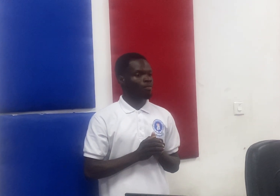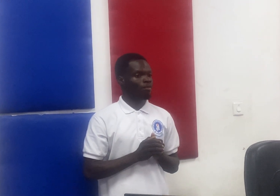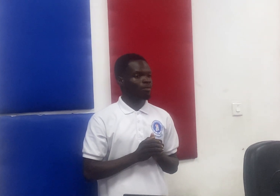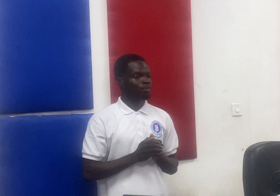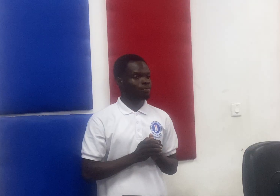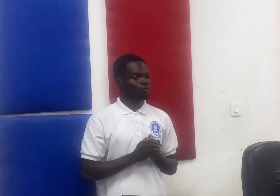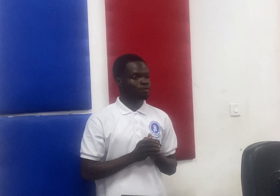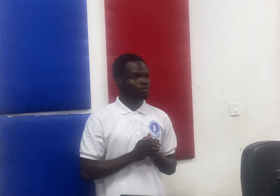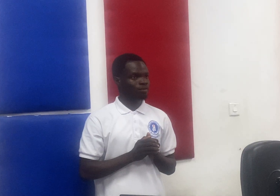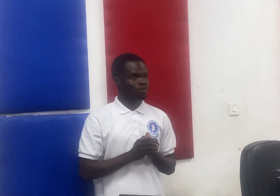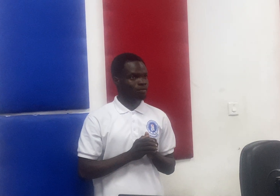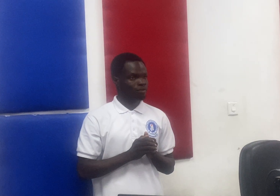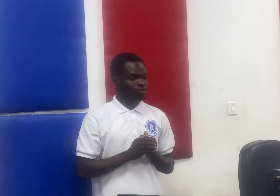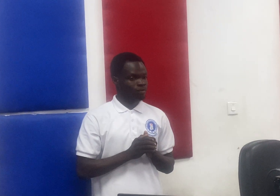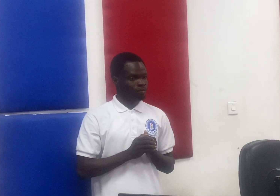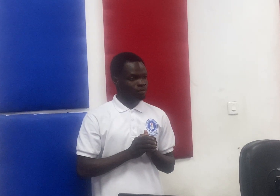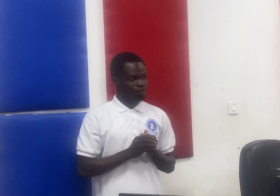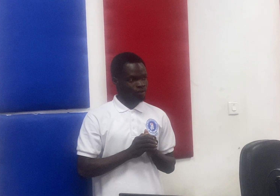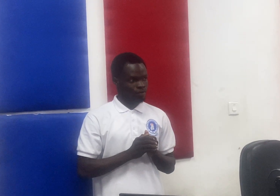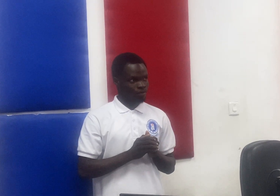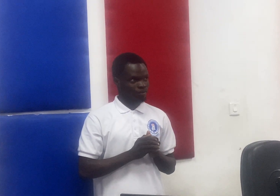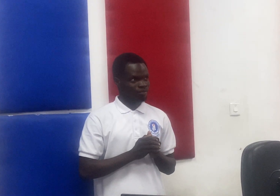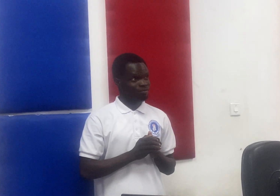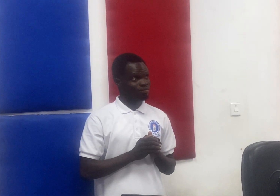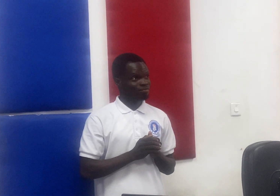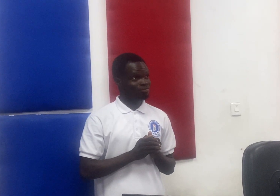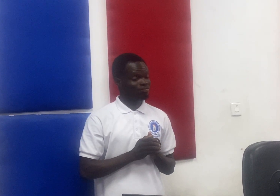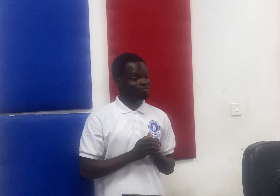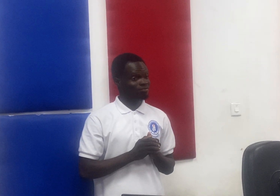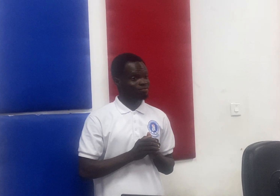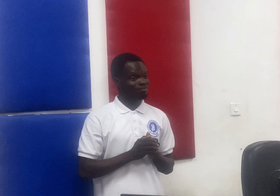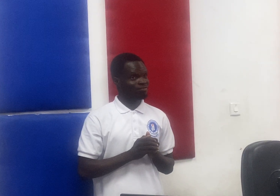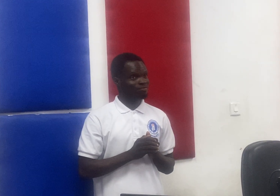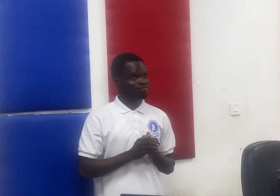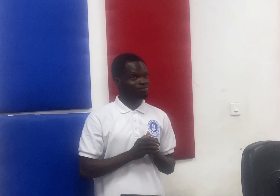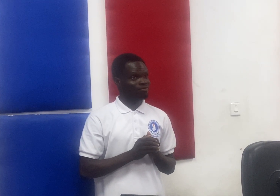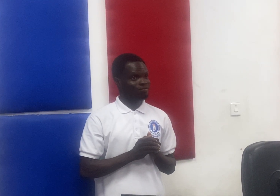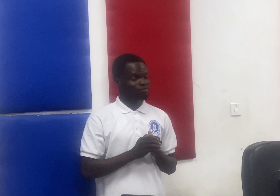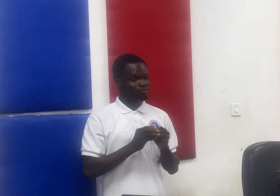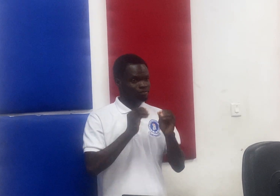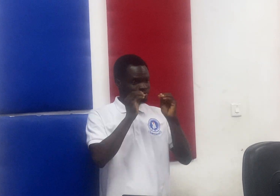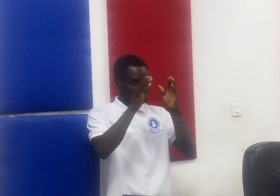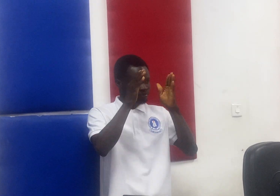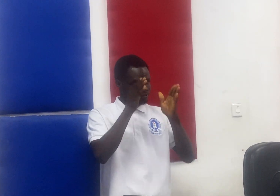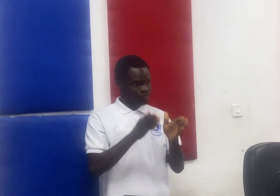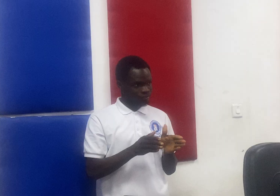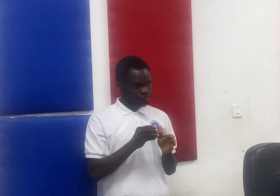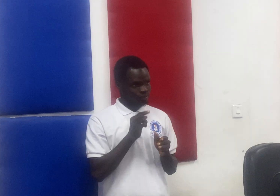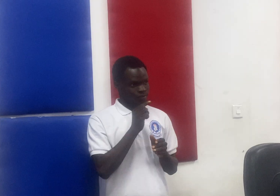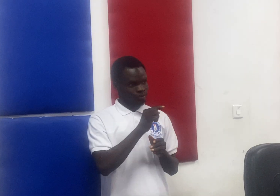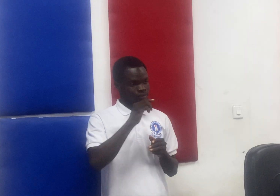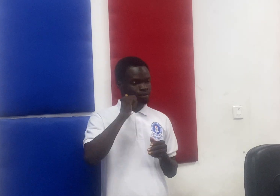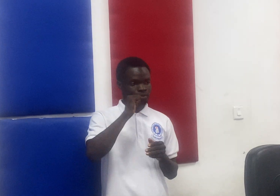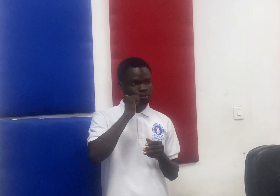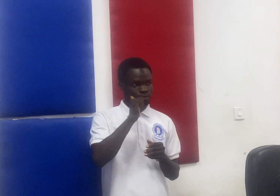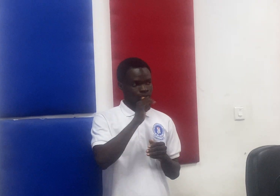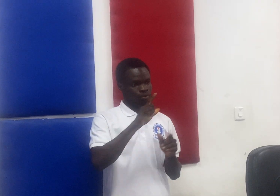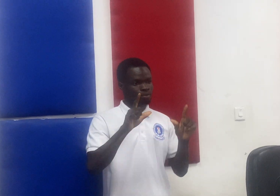Mrs. Millicent Chunifuo. She is a teacher on study leave. She is a level 300